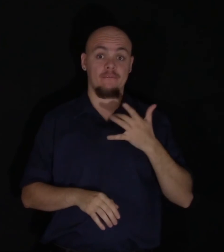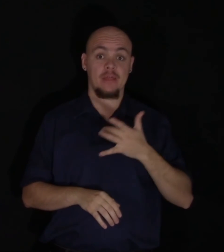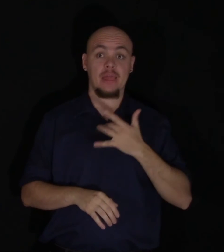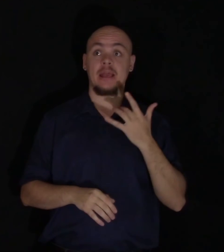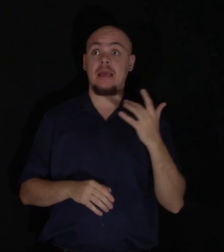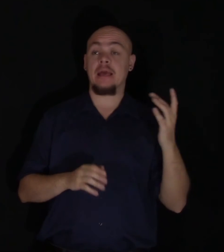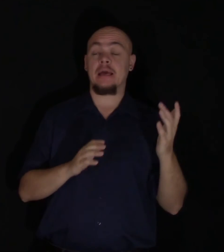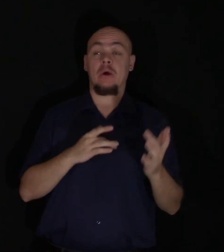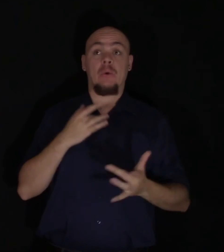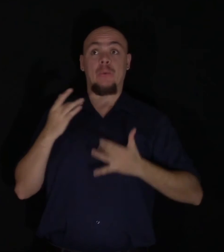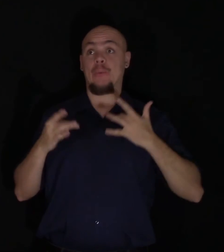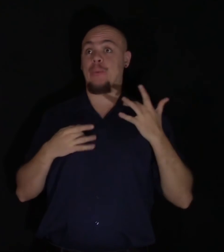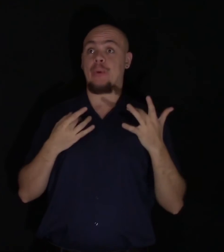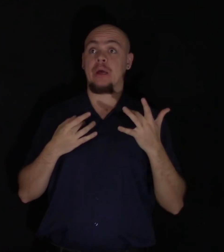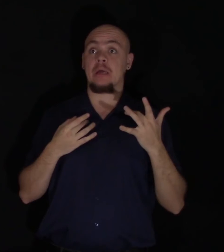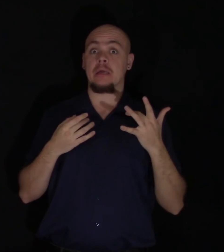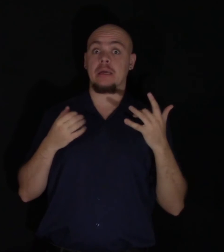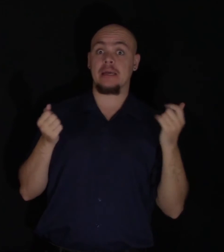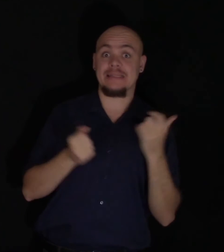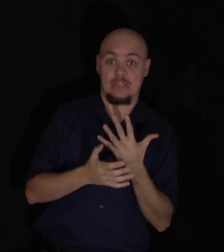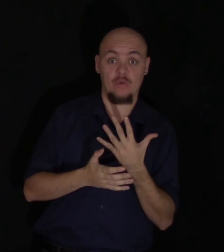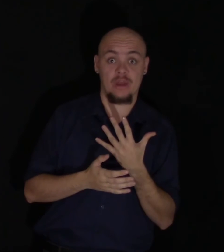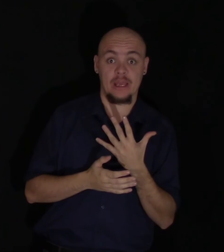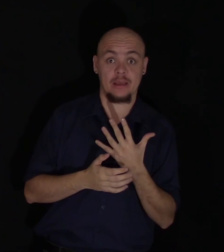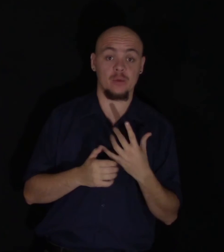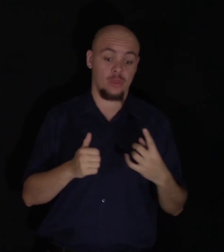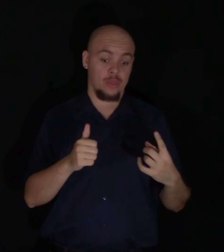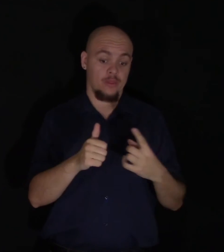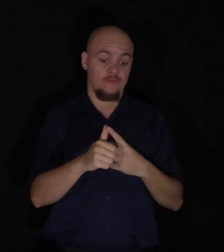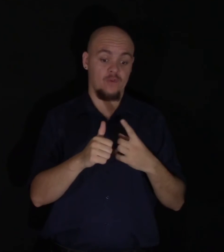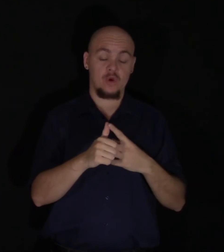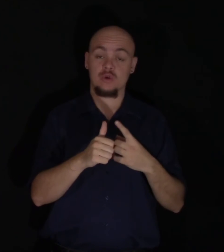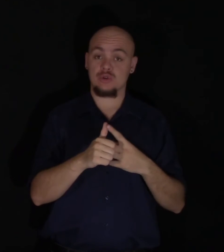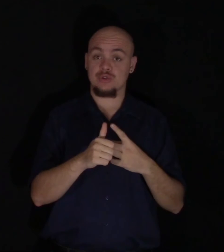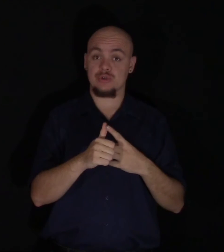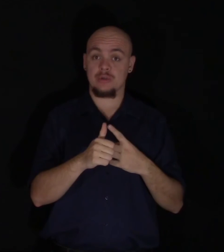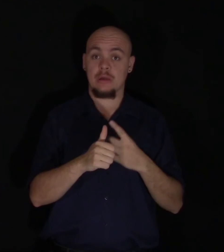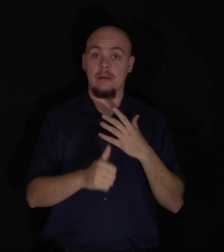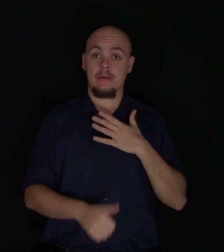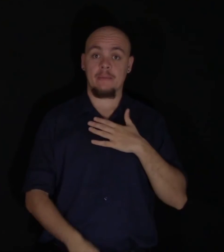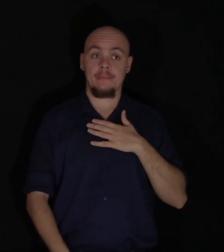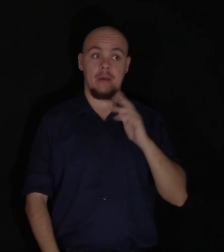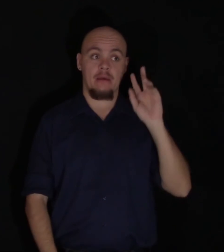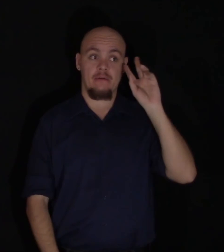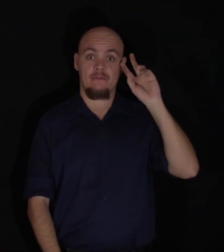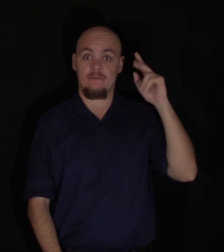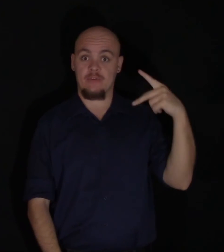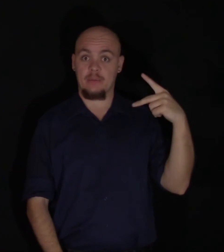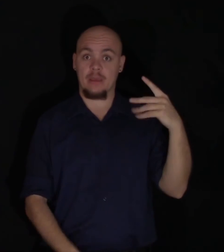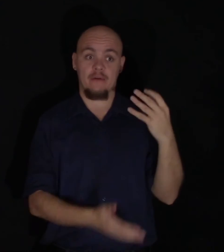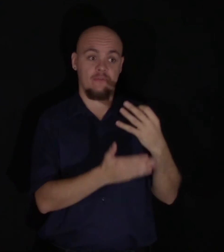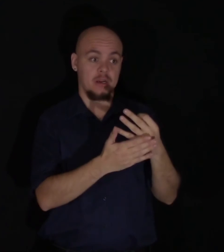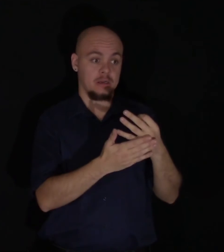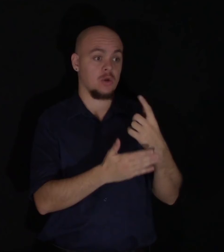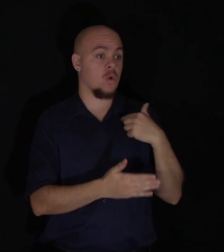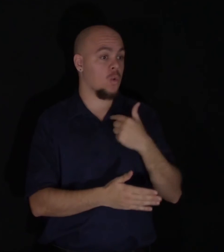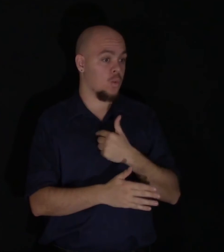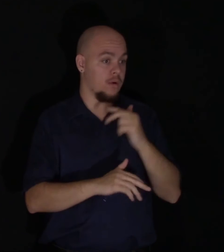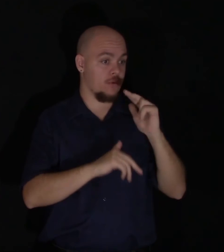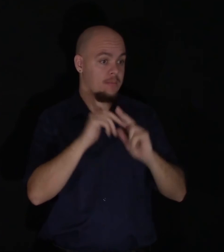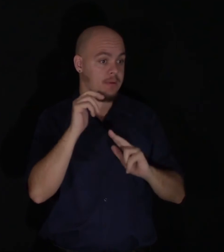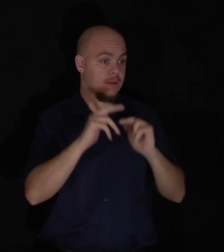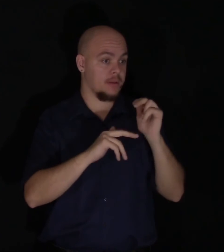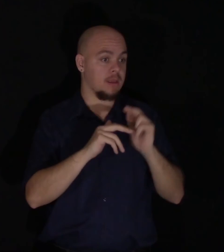and terrifying. First step, I went into my VP of Finance and I said, we will be building a